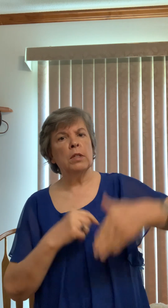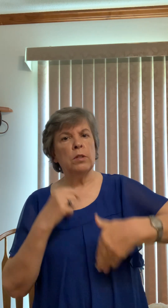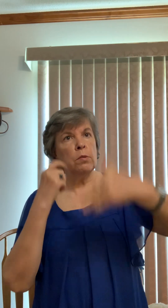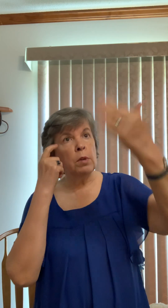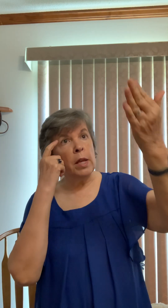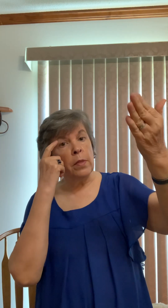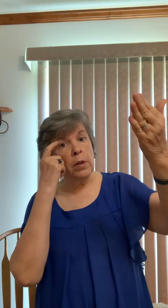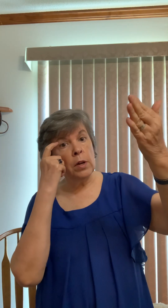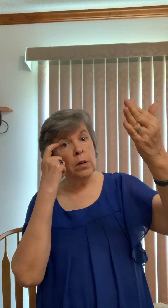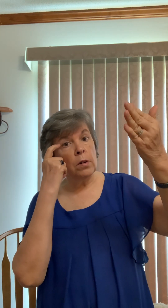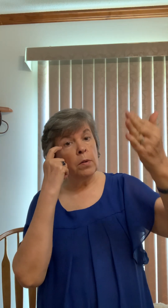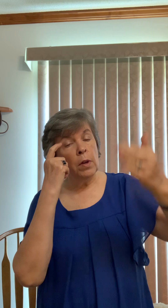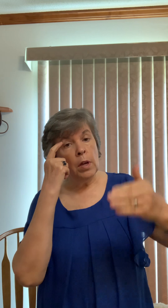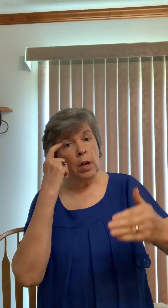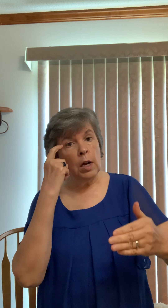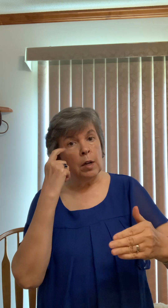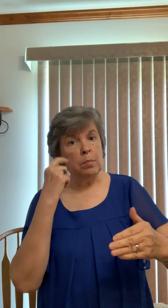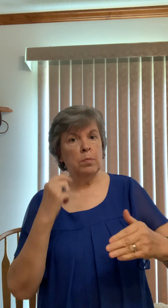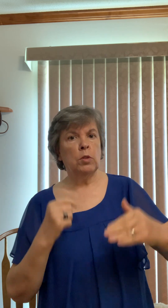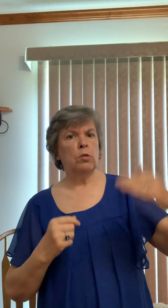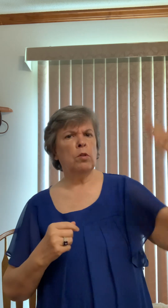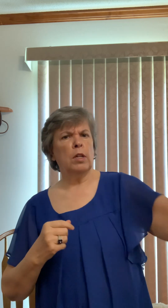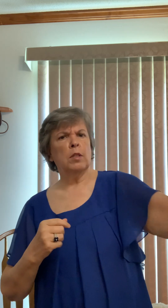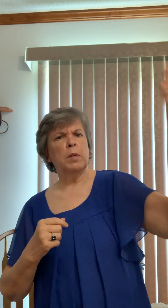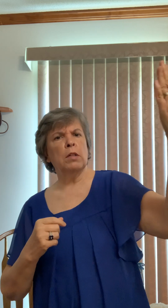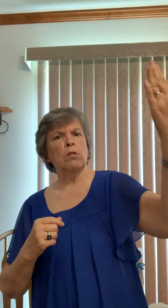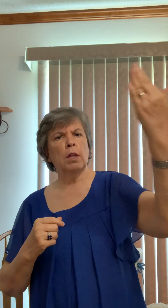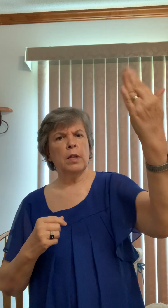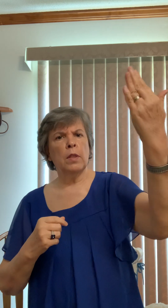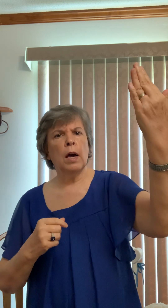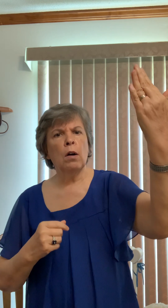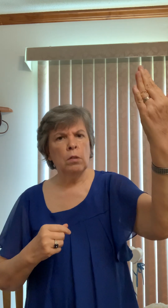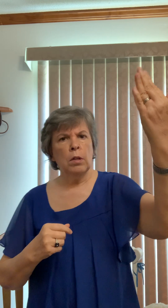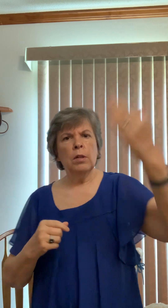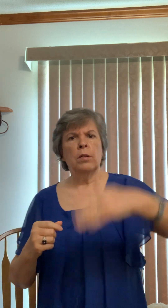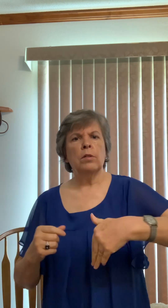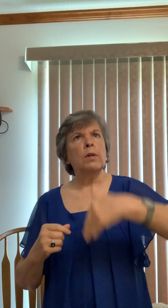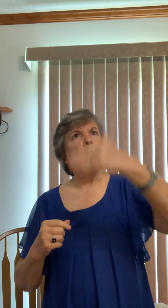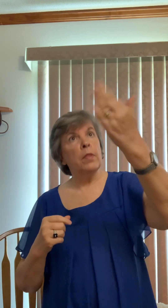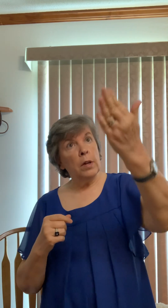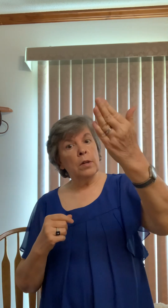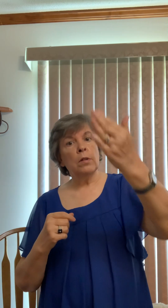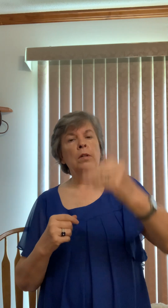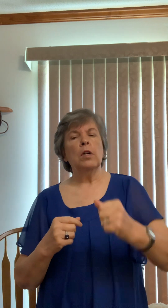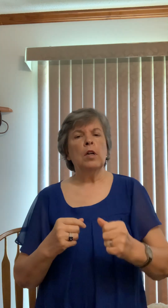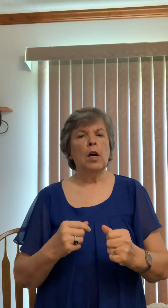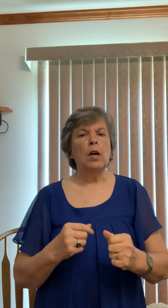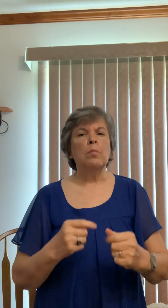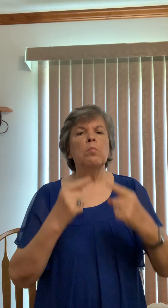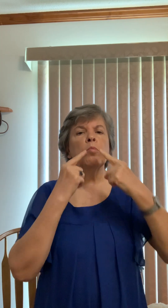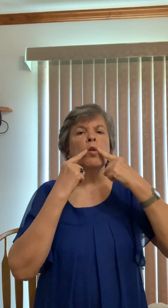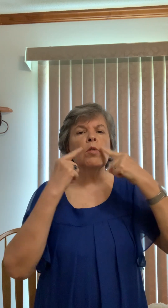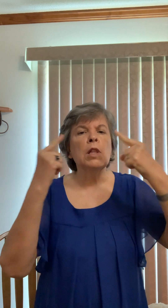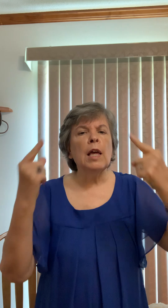So, and there, just try not to make it look like thou. So, and there,